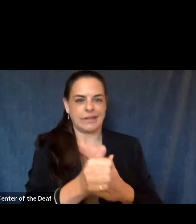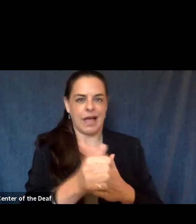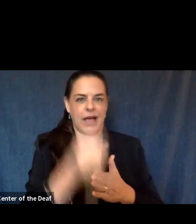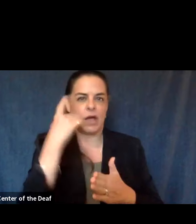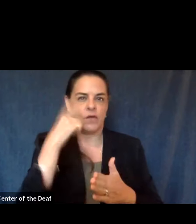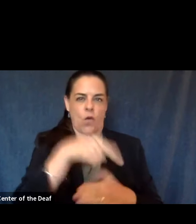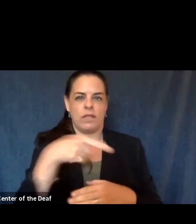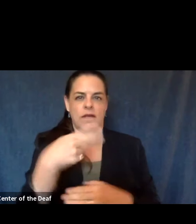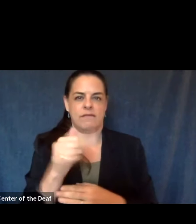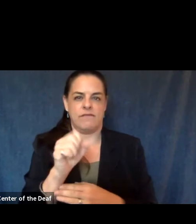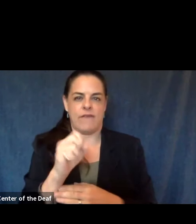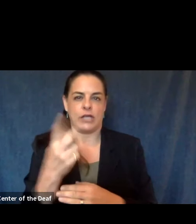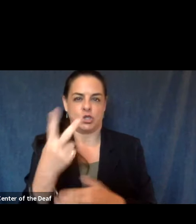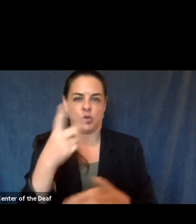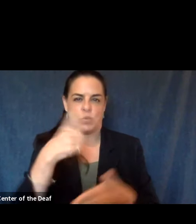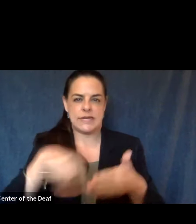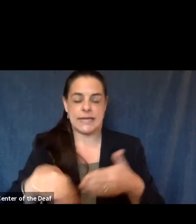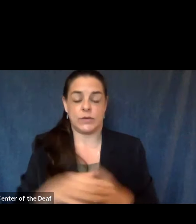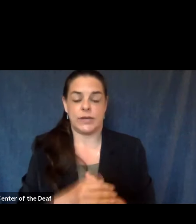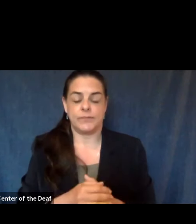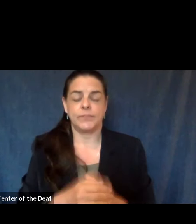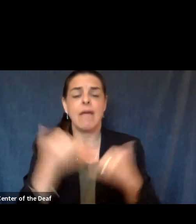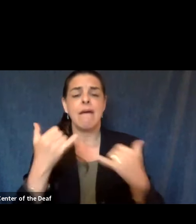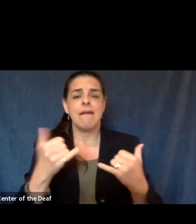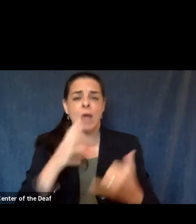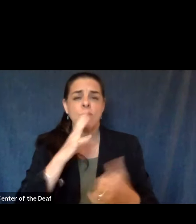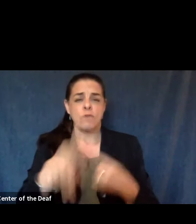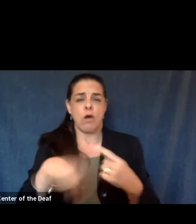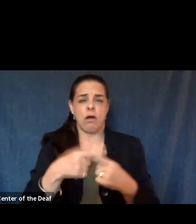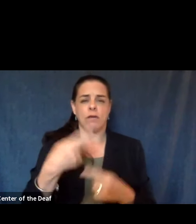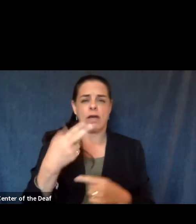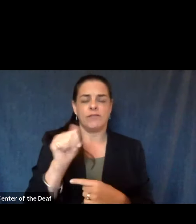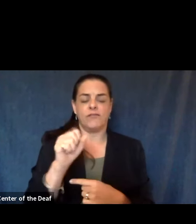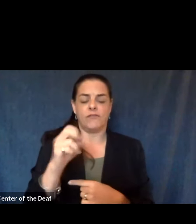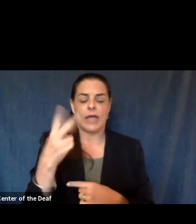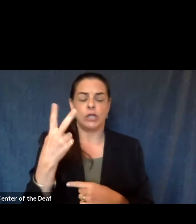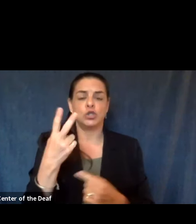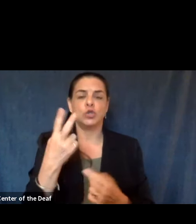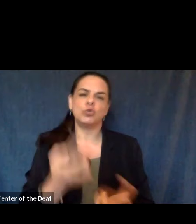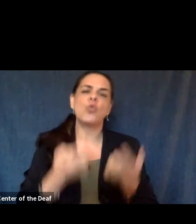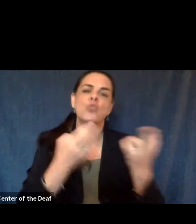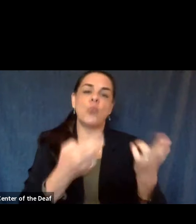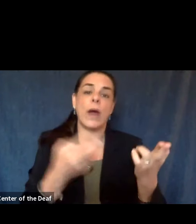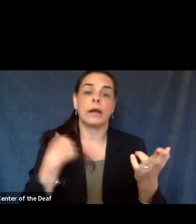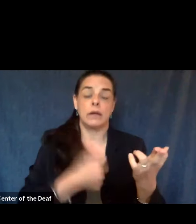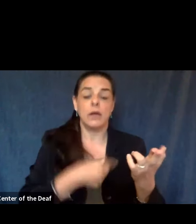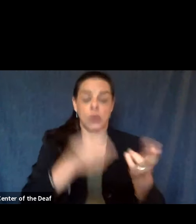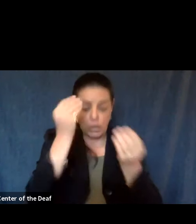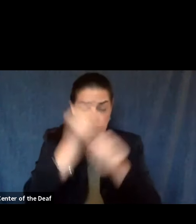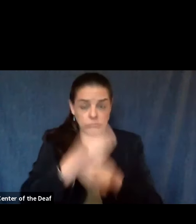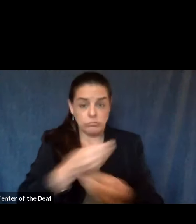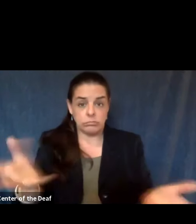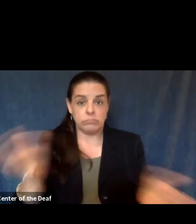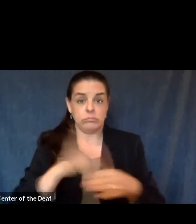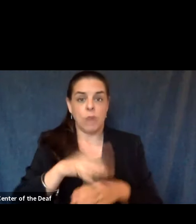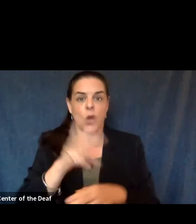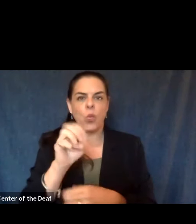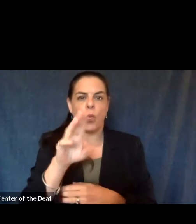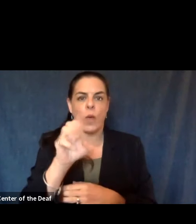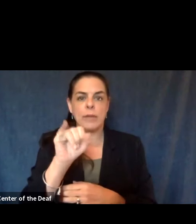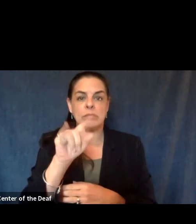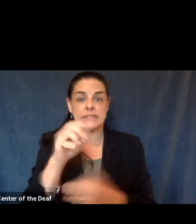talk a bit about phase 2 reopening guidance or recommendations that we released to the public and put on our website earlier